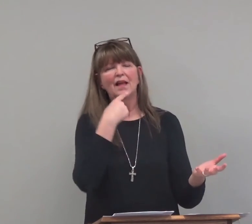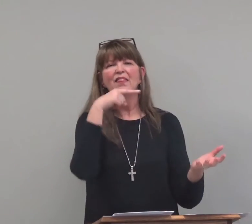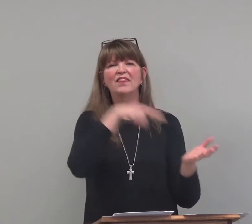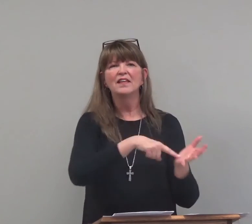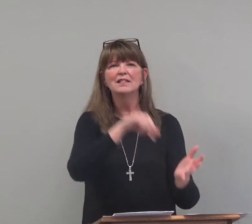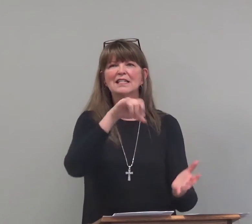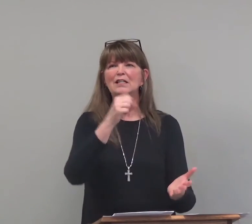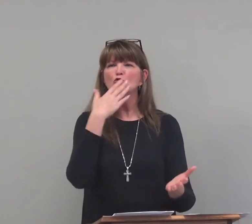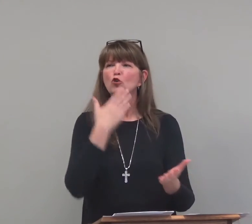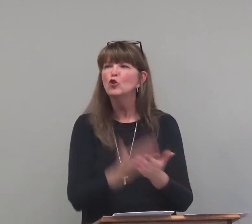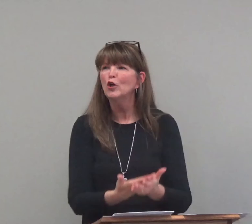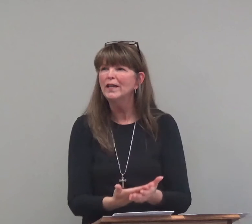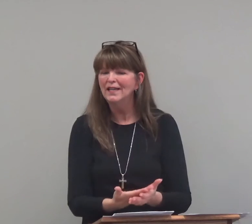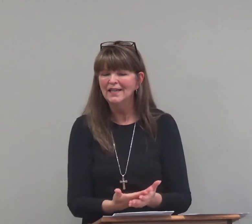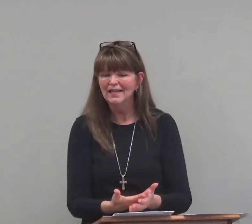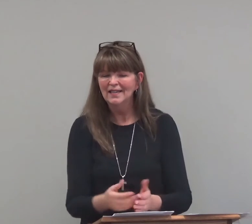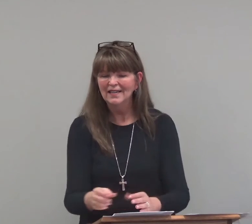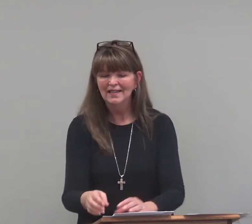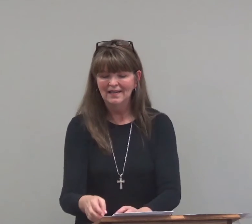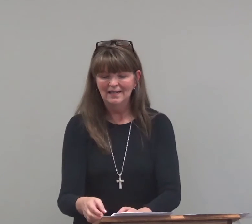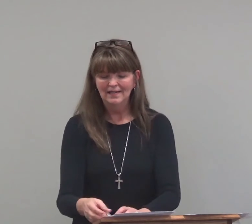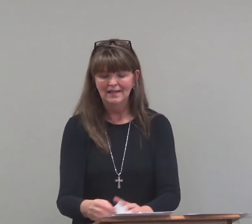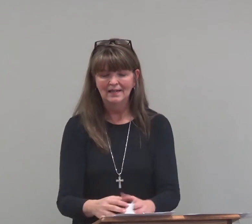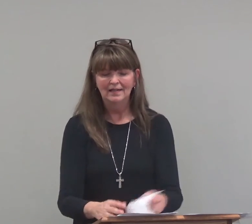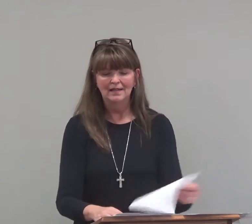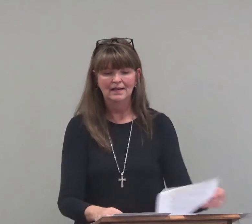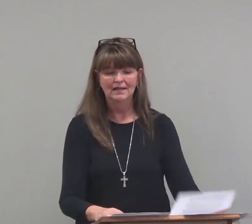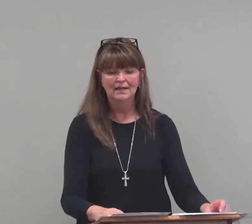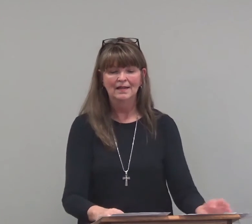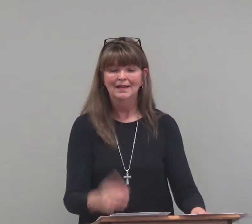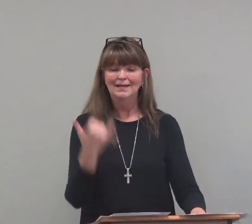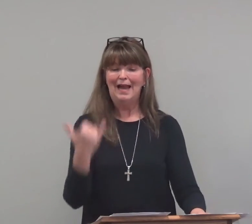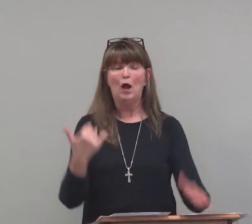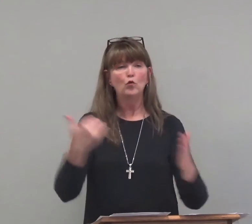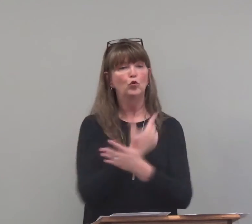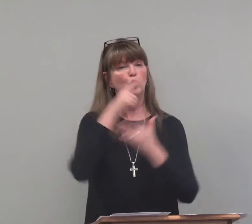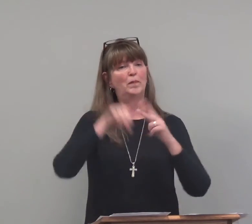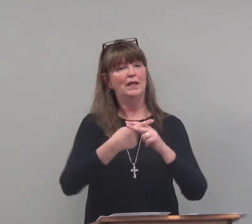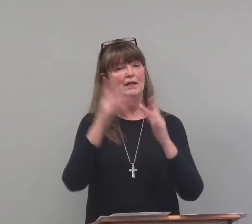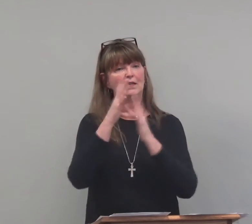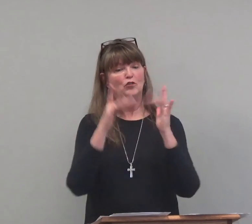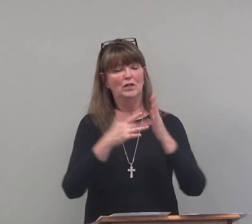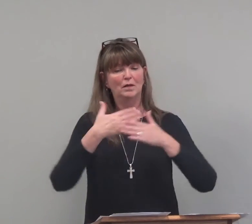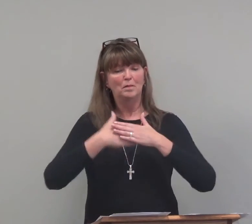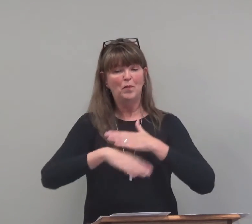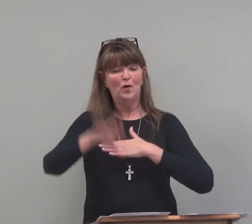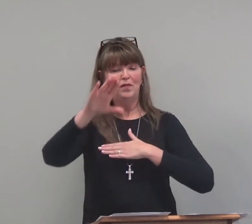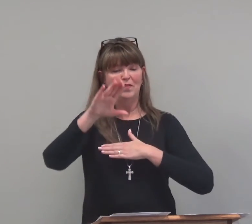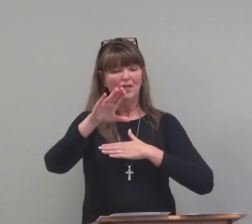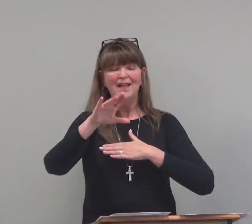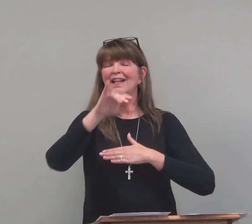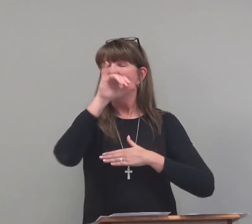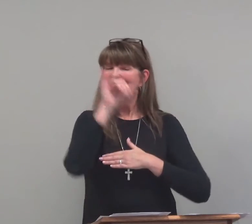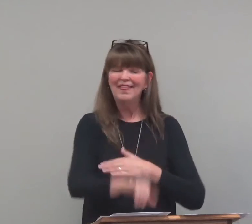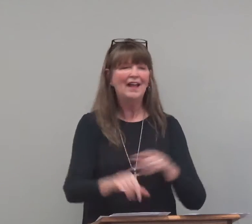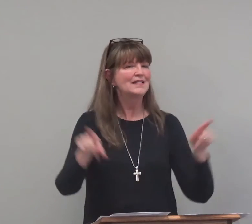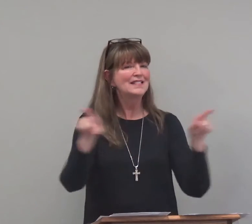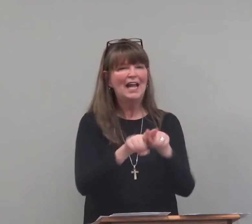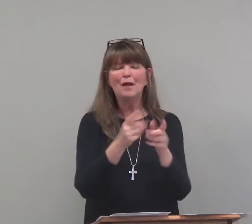Creation. When it was complete, God looked and said, this is good. And now, with Jesus' birth, we have a